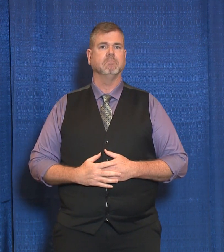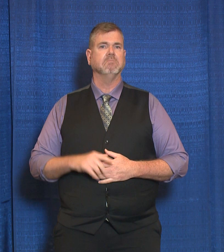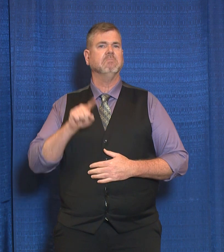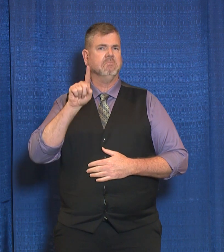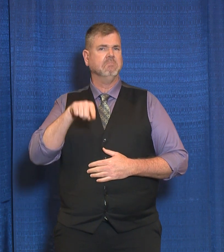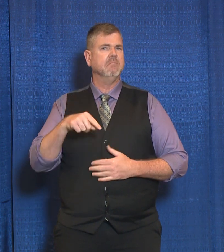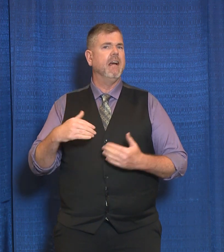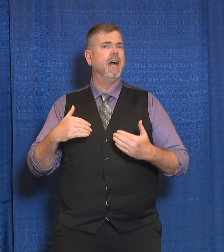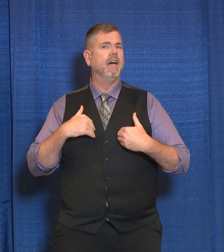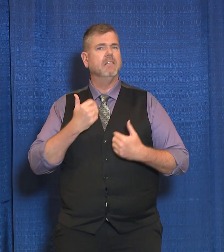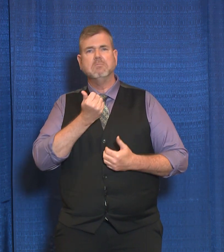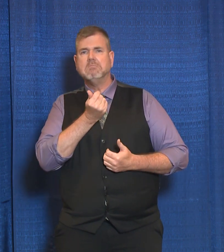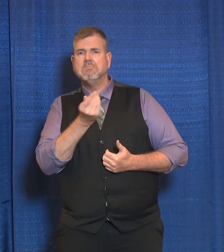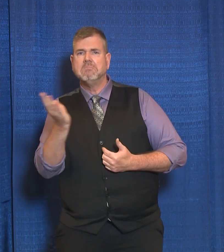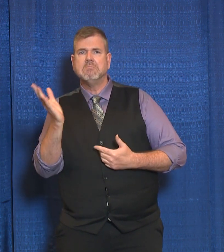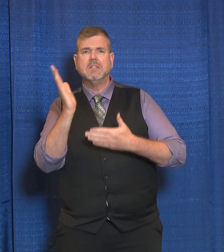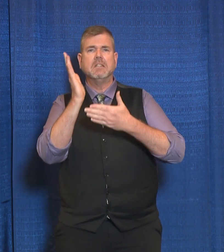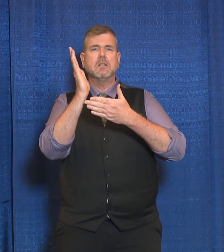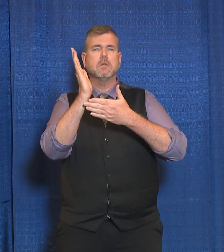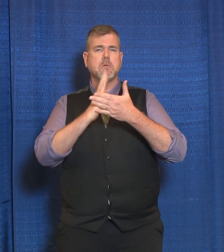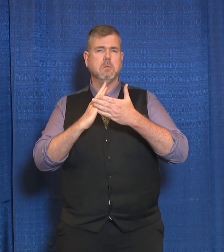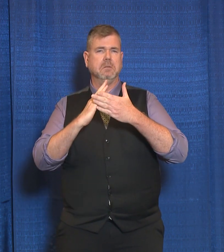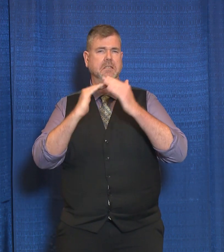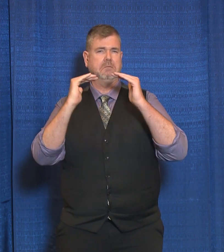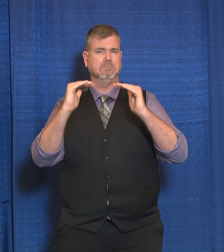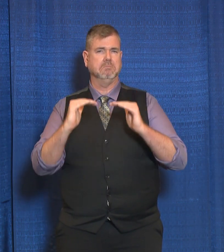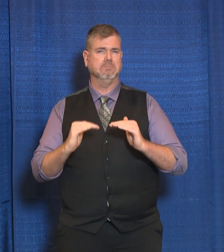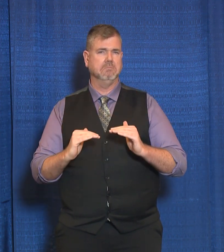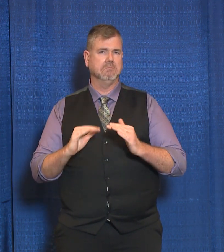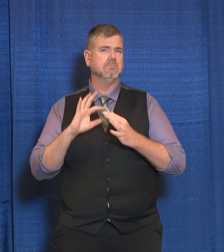There are several components to the home and mailing address section.